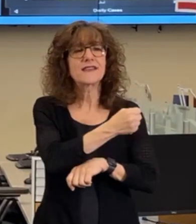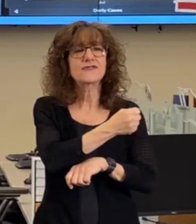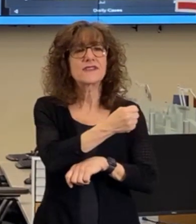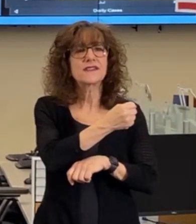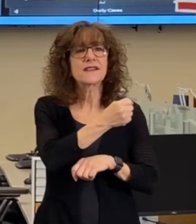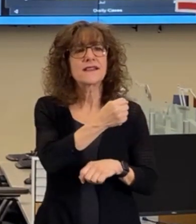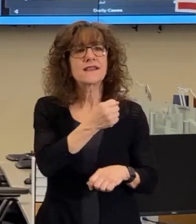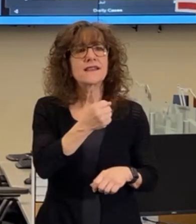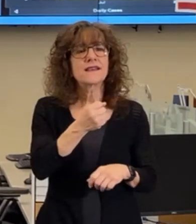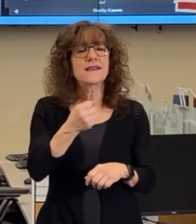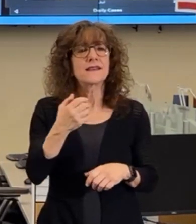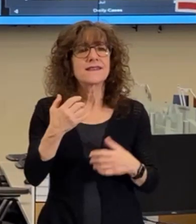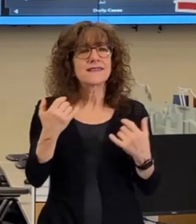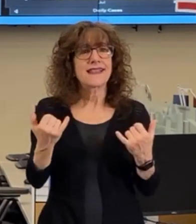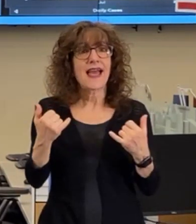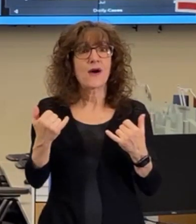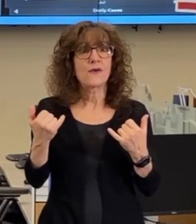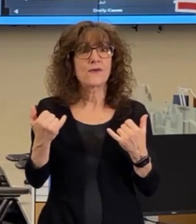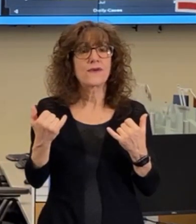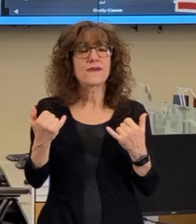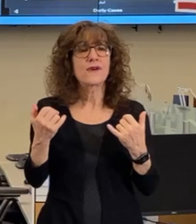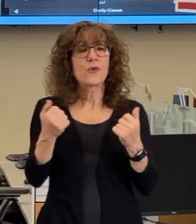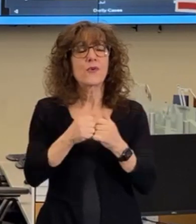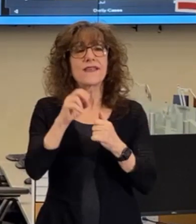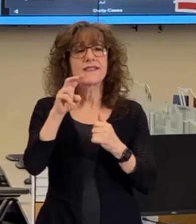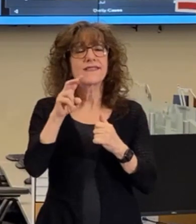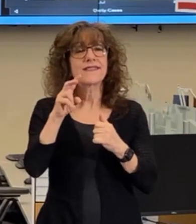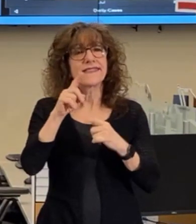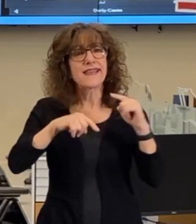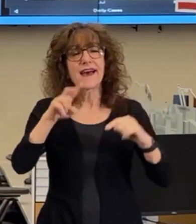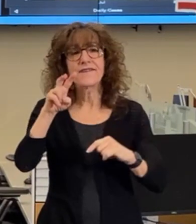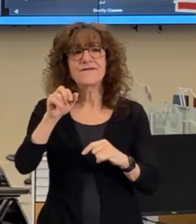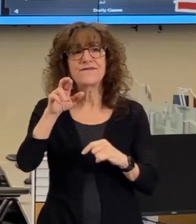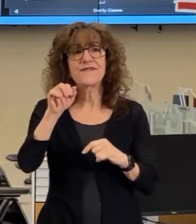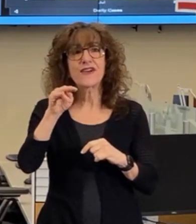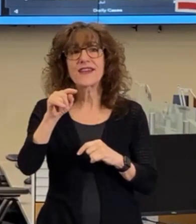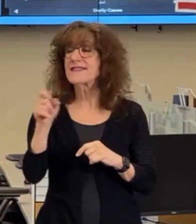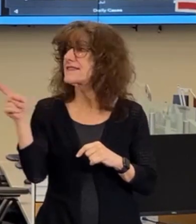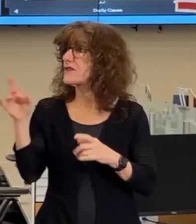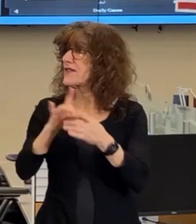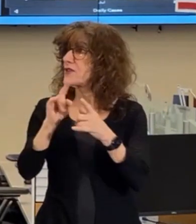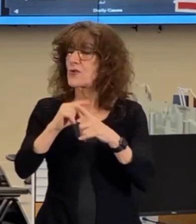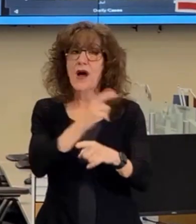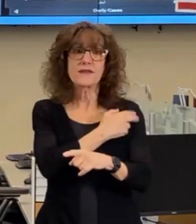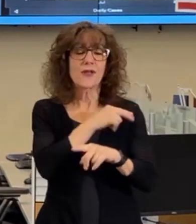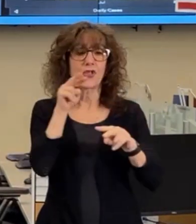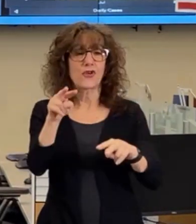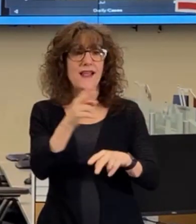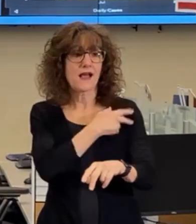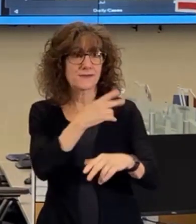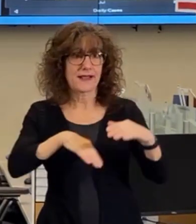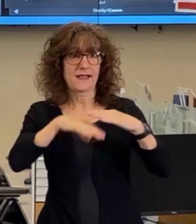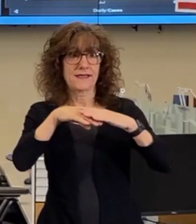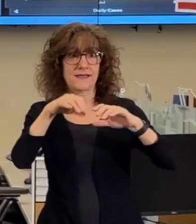expect are going to be now that we're this far in with the variants and with the With respect to hospitalizations, we're looking at hospital